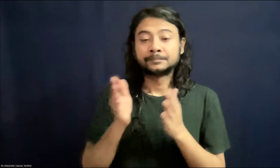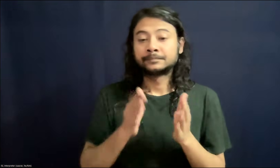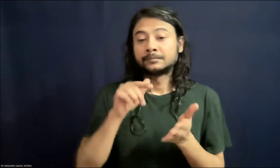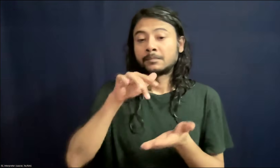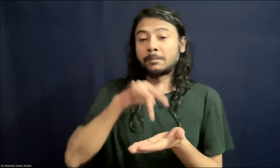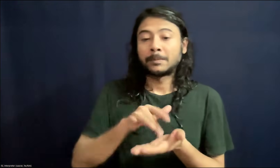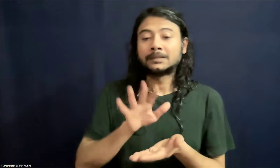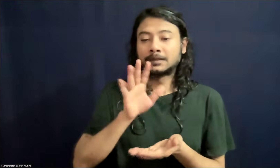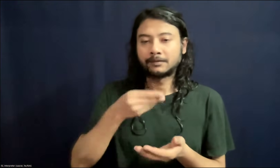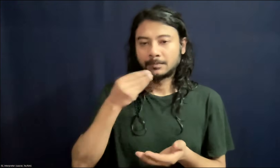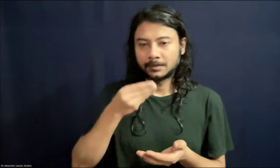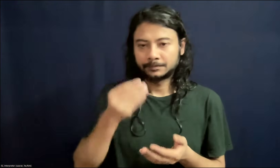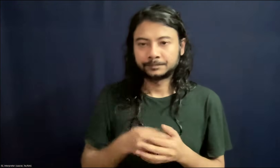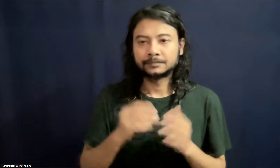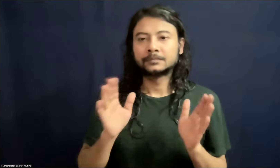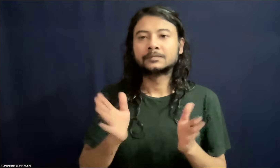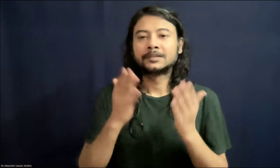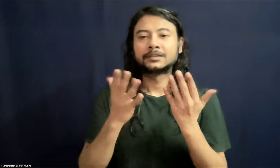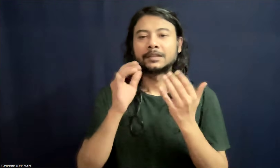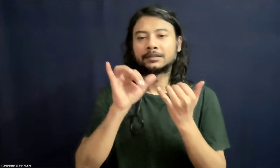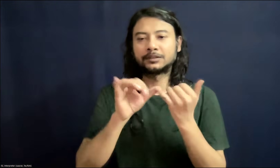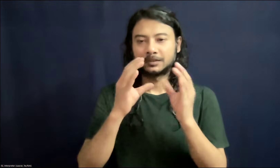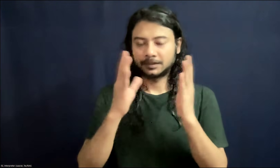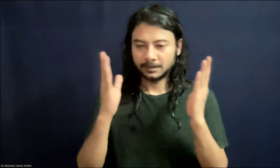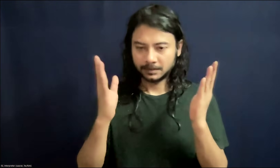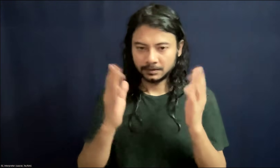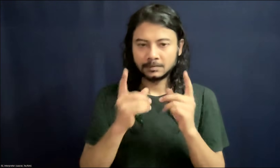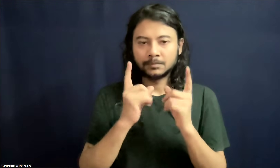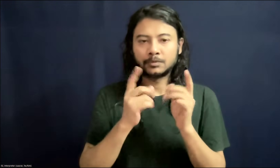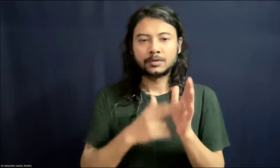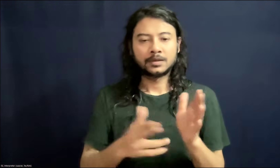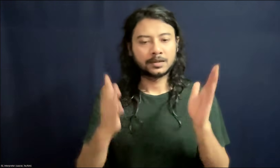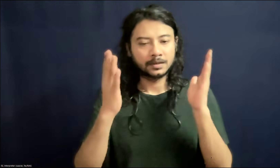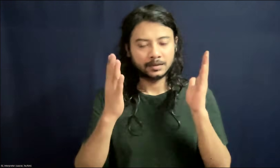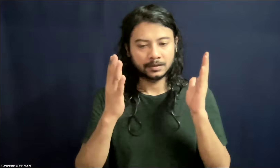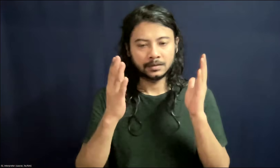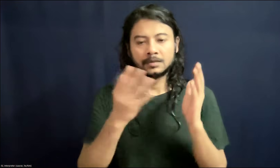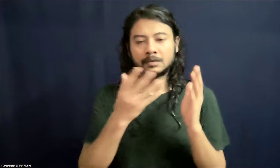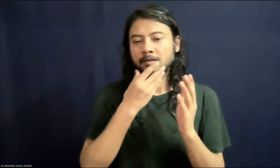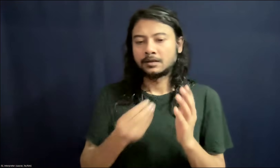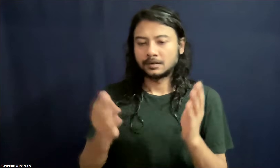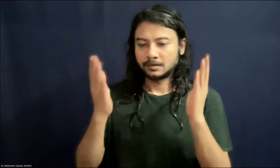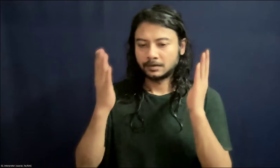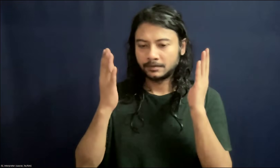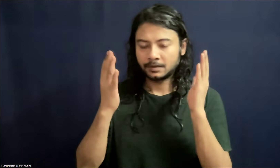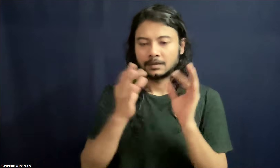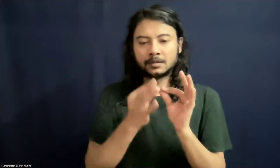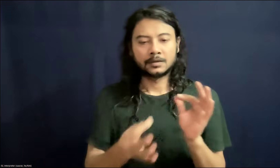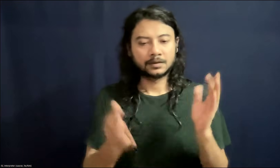Panchatattva. Jai Shri Krishna Chaitanya Prabhu Nityananda Shri